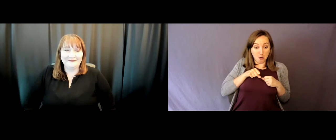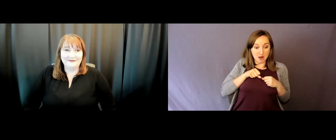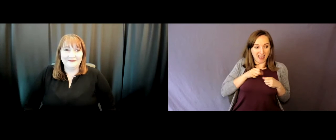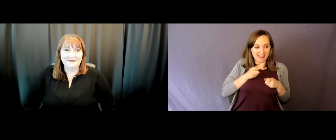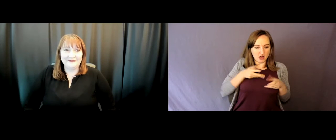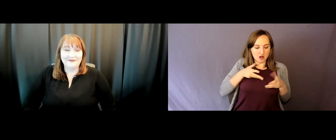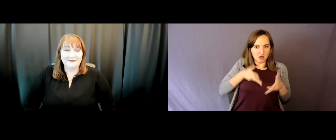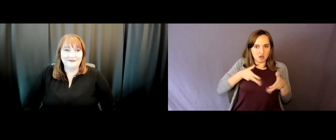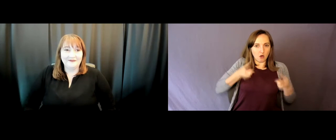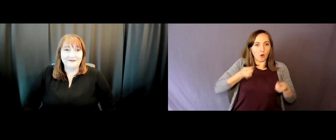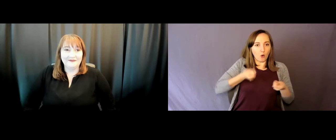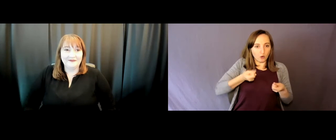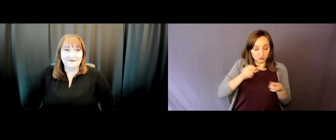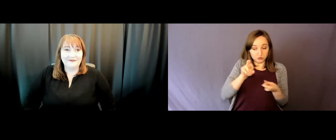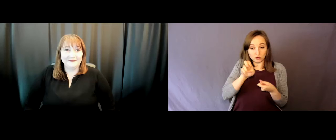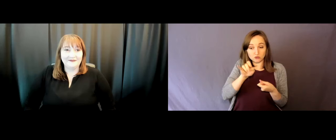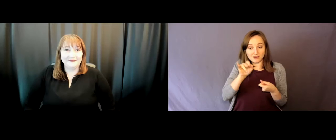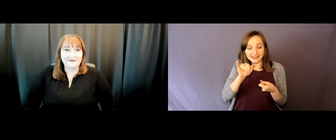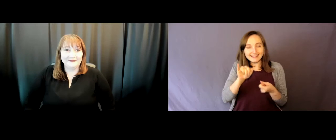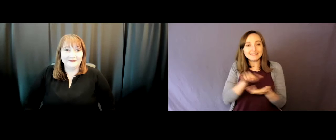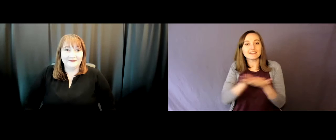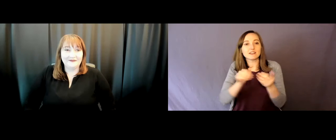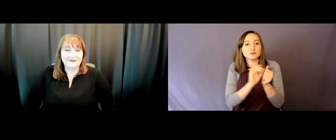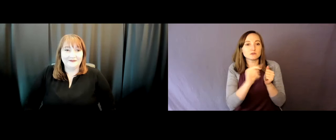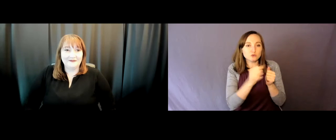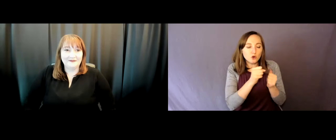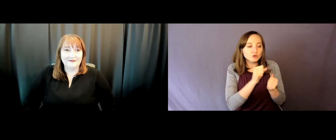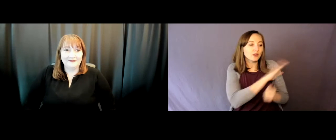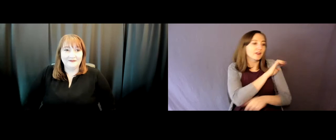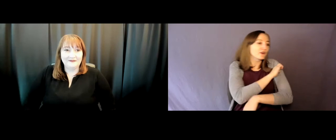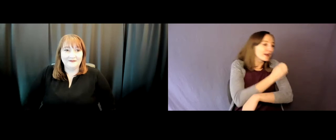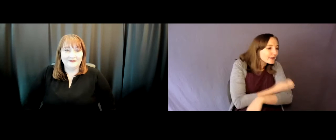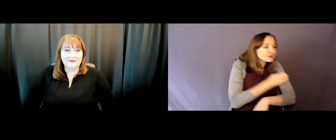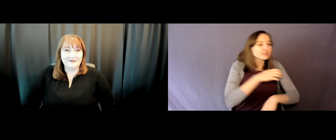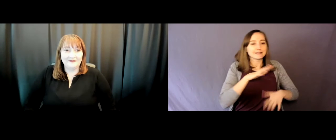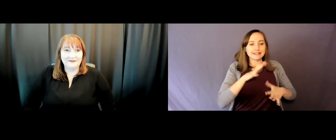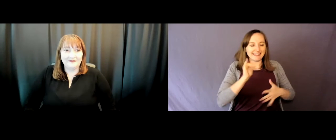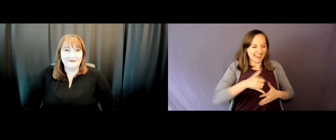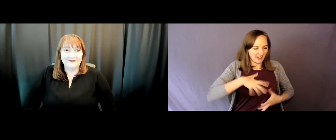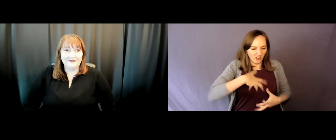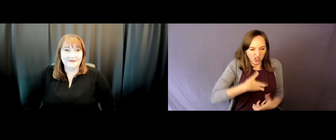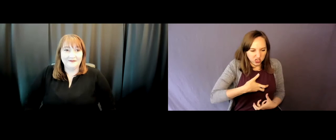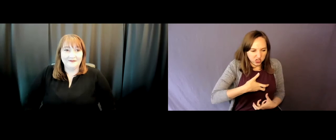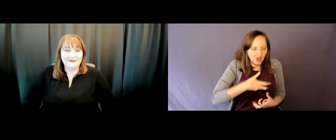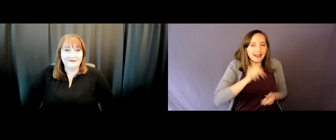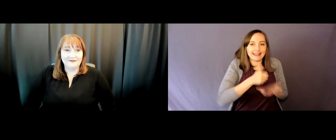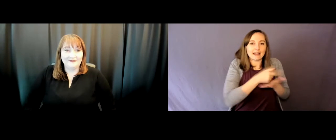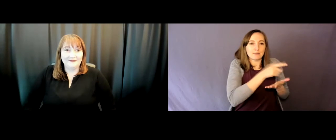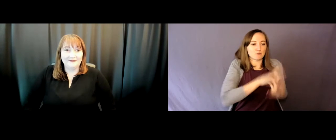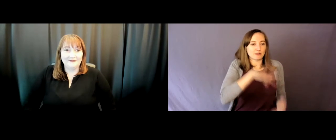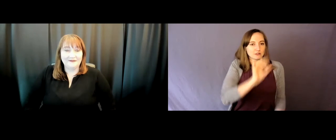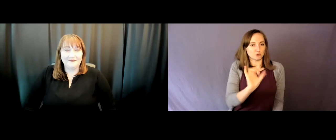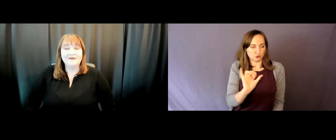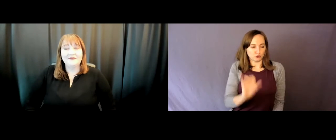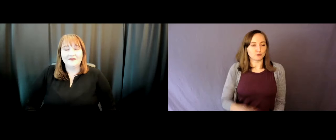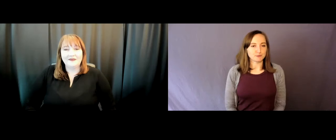way they can release any kind of emotional baggage or trauma that's trapped inside of them too. So